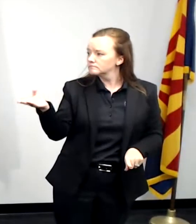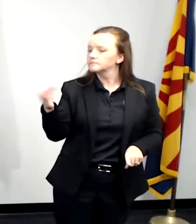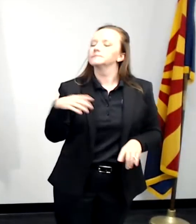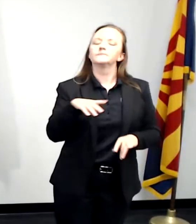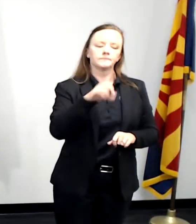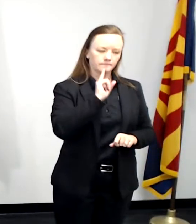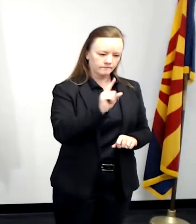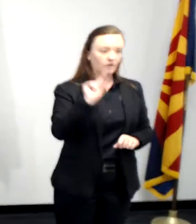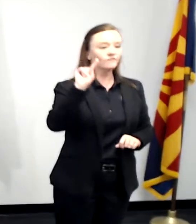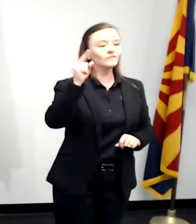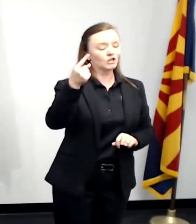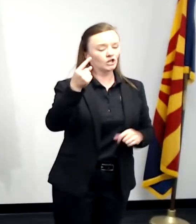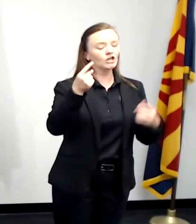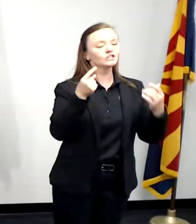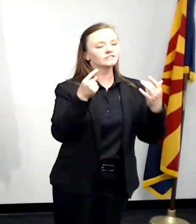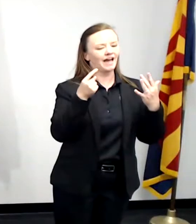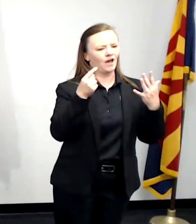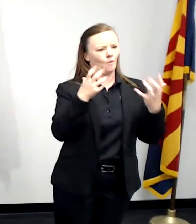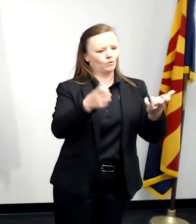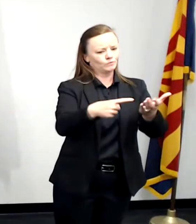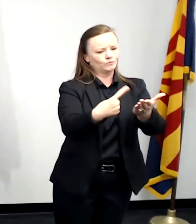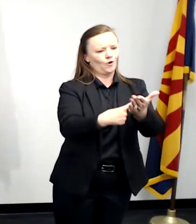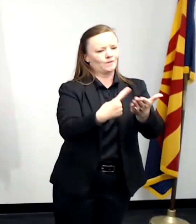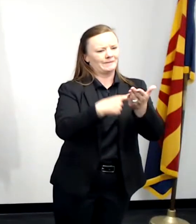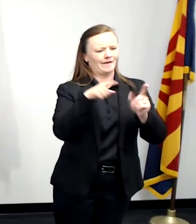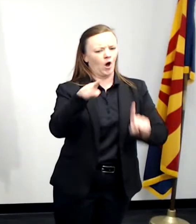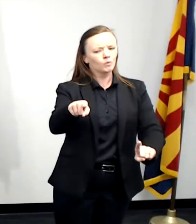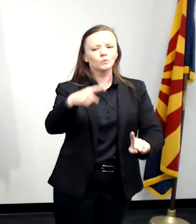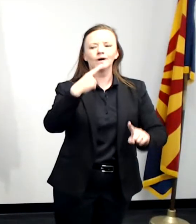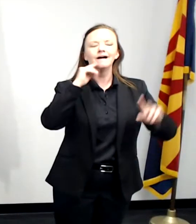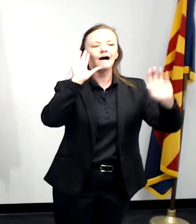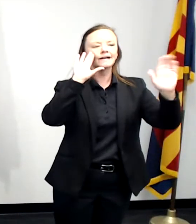Sure. First, I want to address the comparison with the